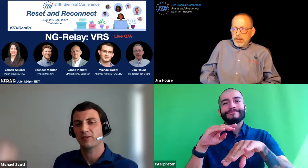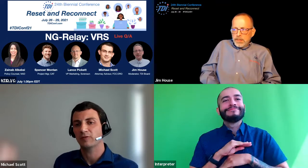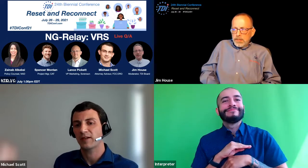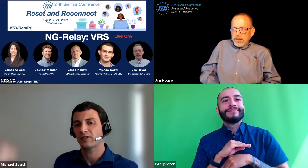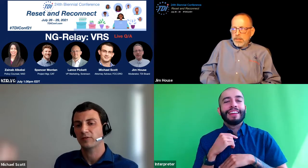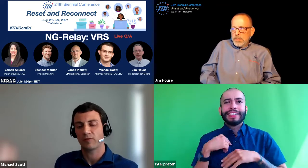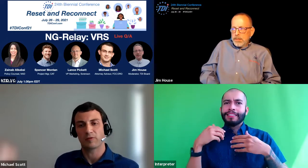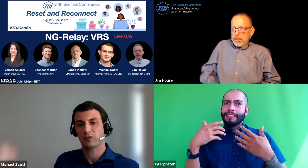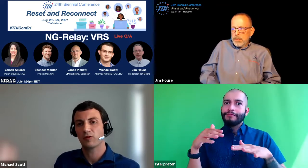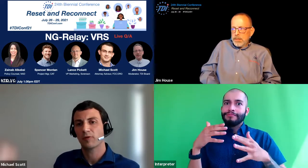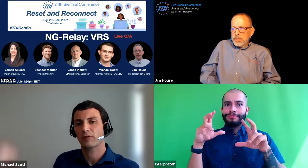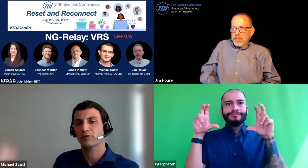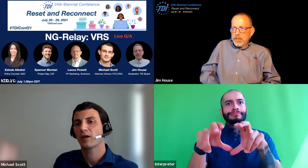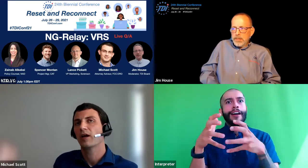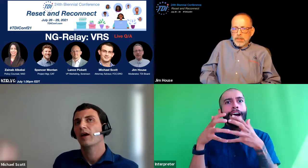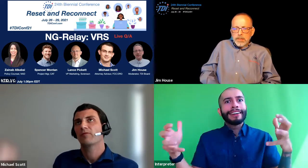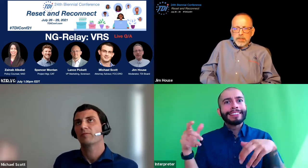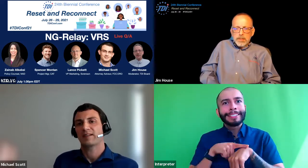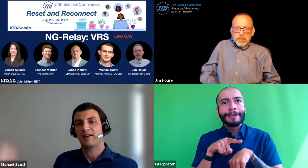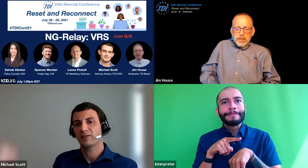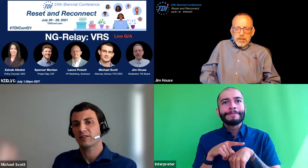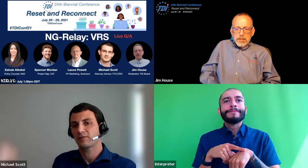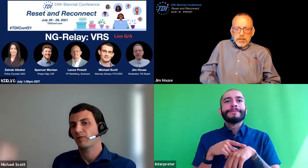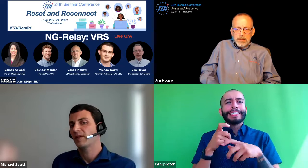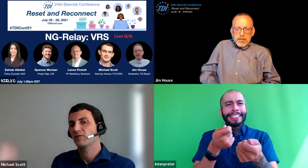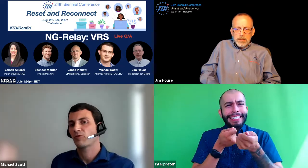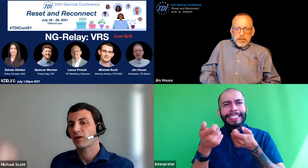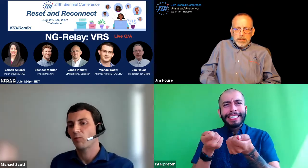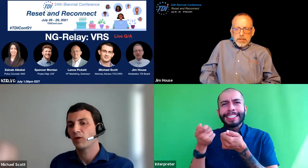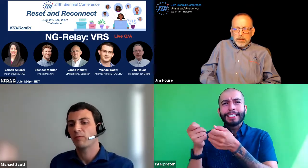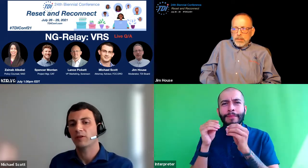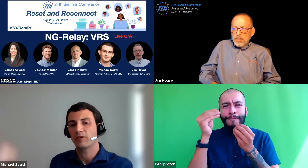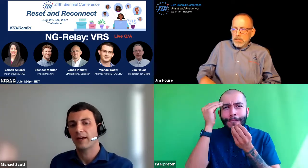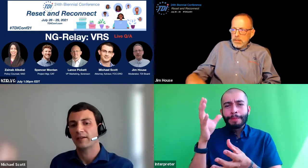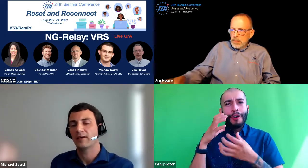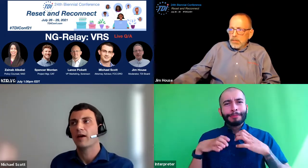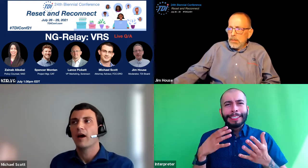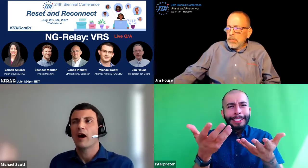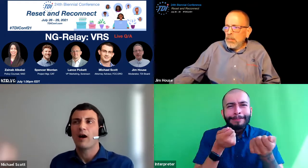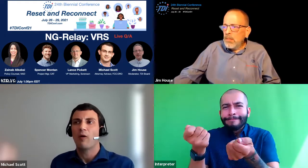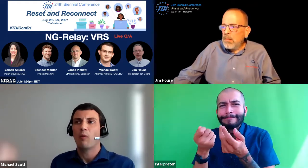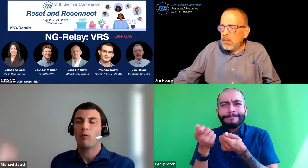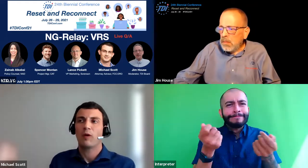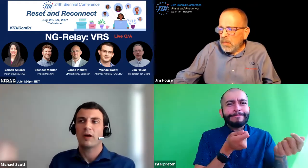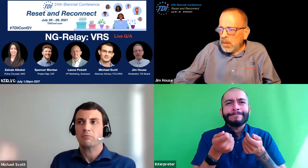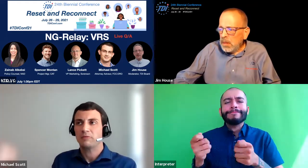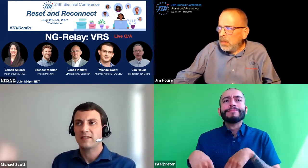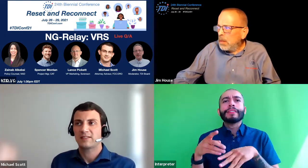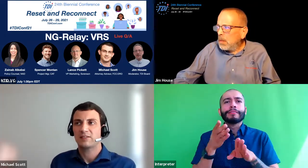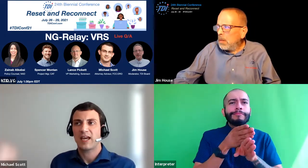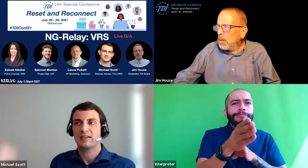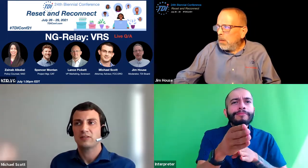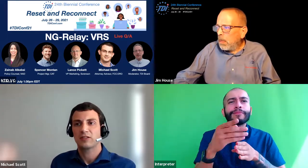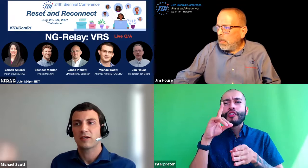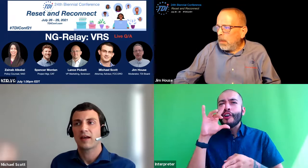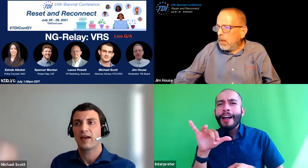inputs into those questions from consumers, from technologists, from industry, what it would look like, what needs